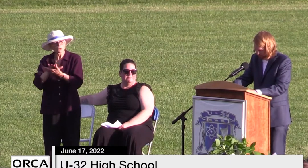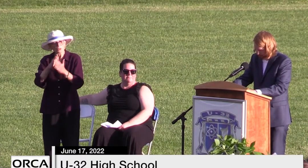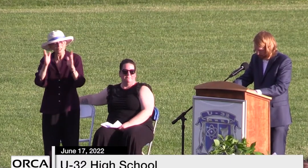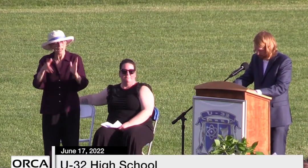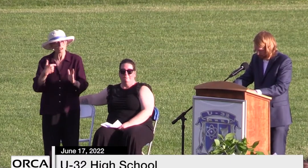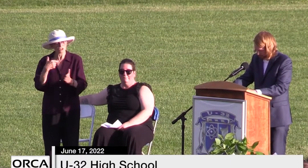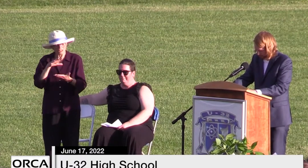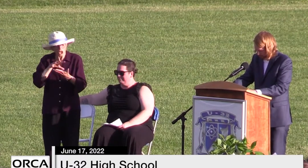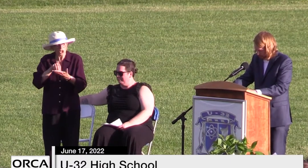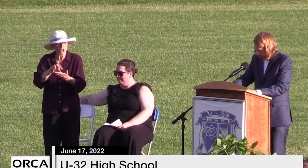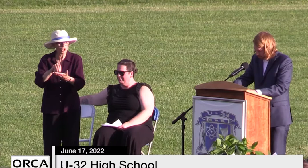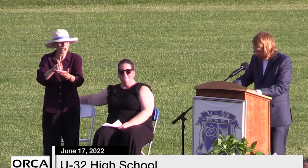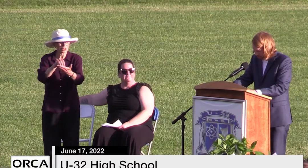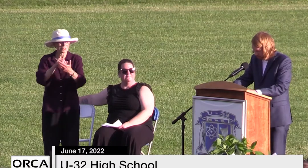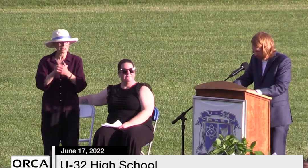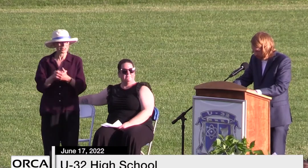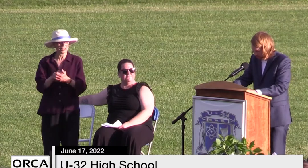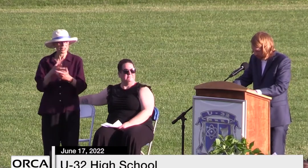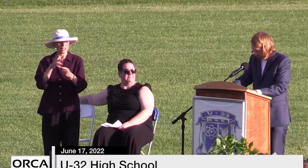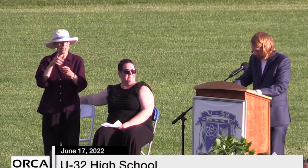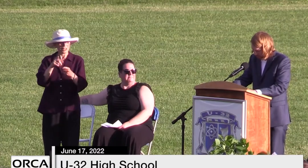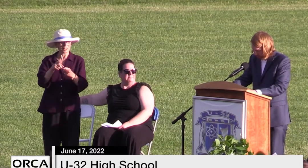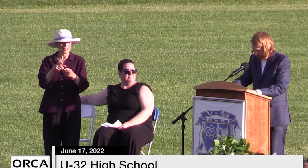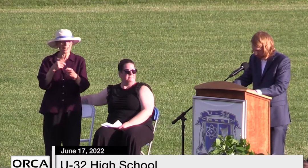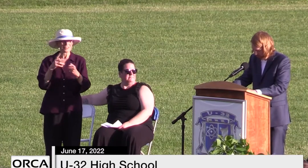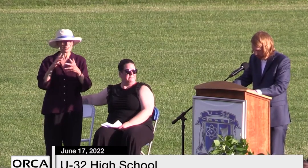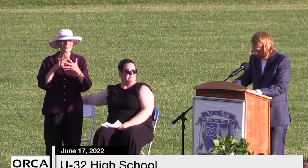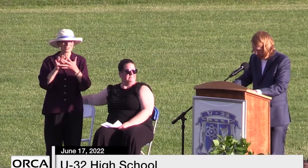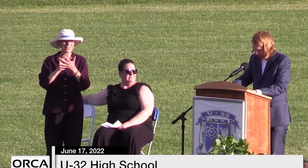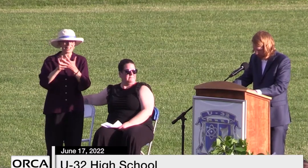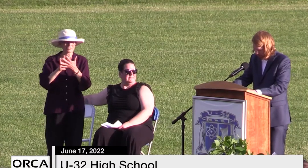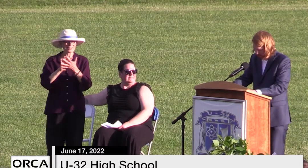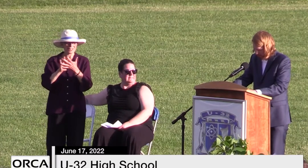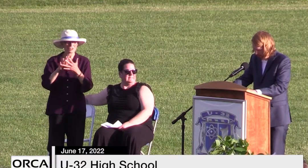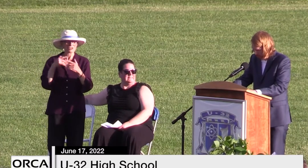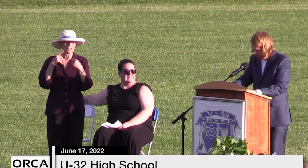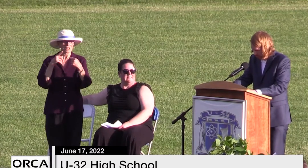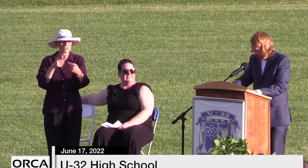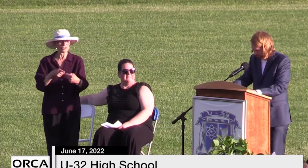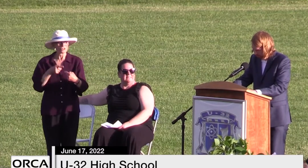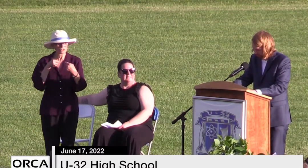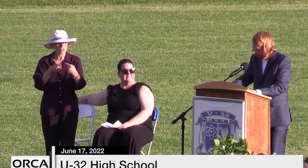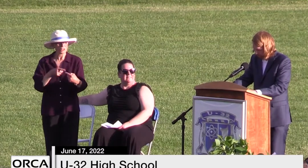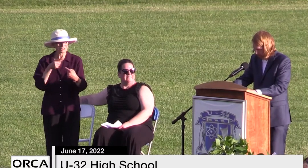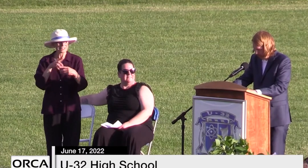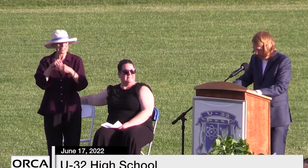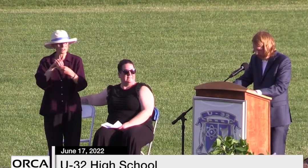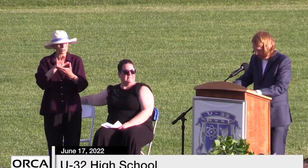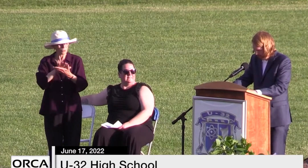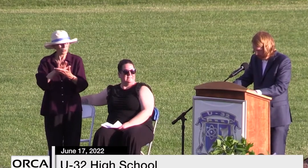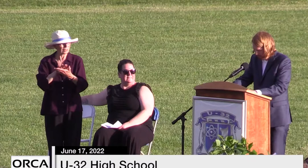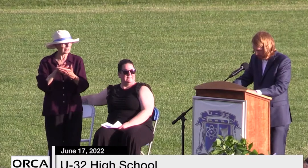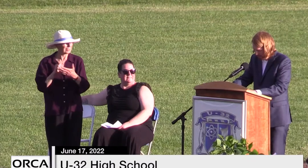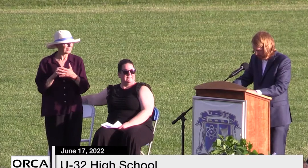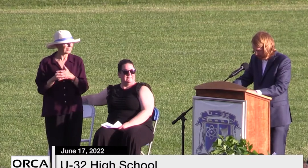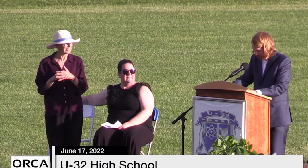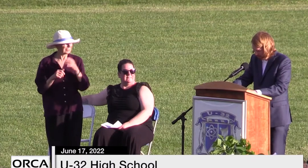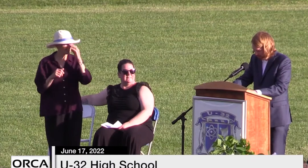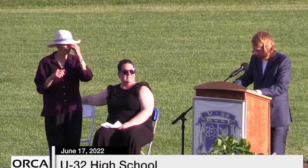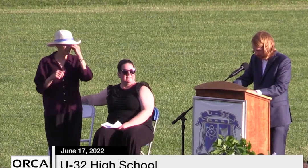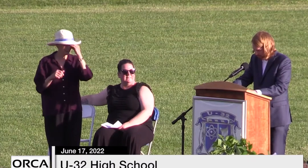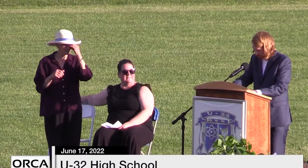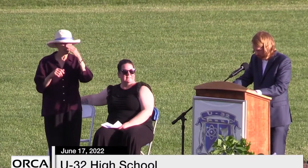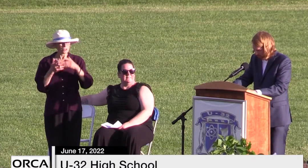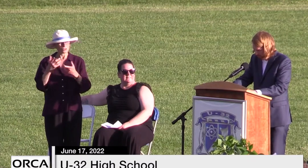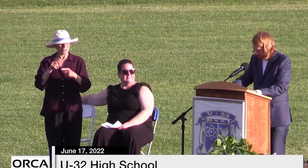learn things about her grades. She found joy in helping students who struggled in school and teaching them on her own. It was at the